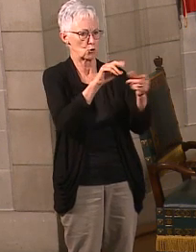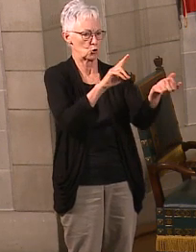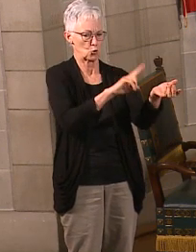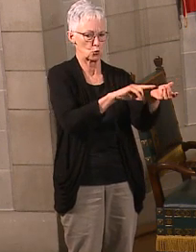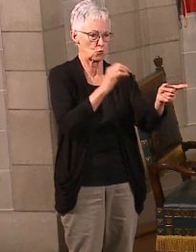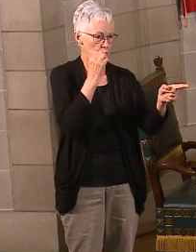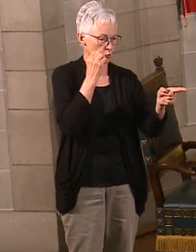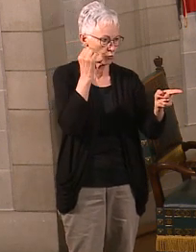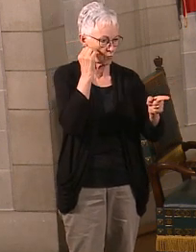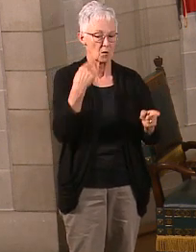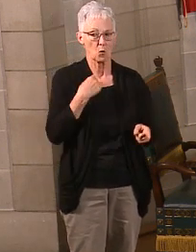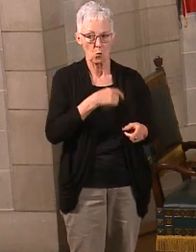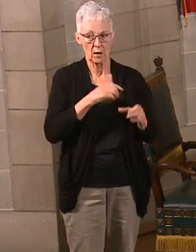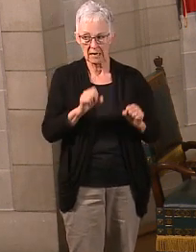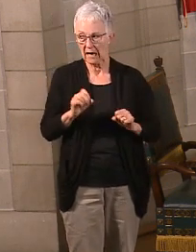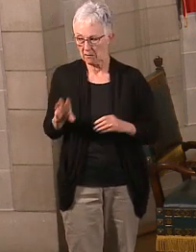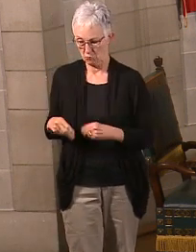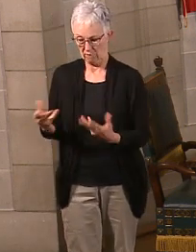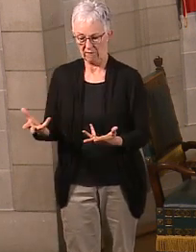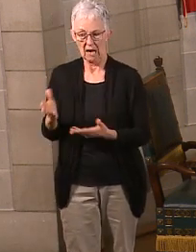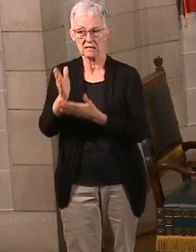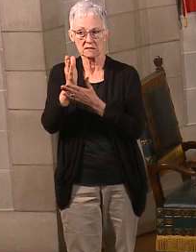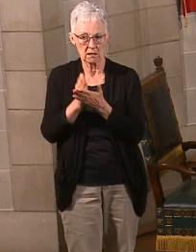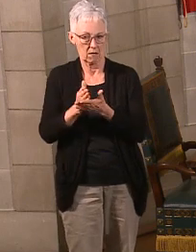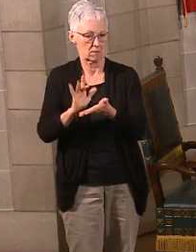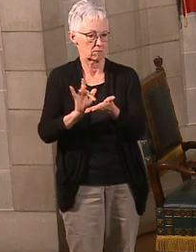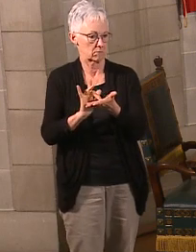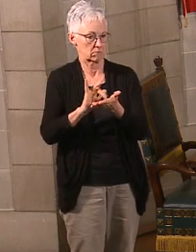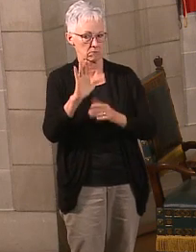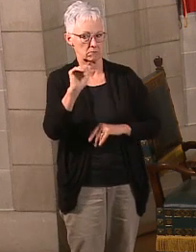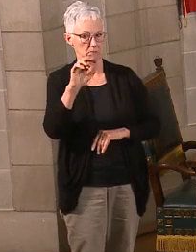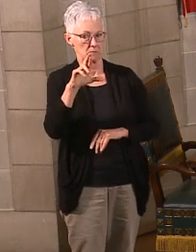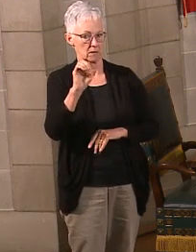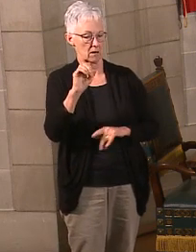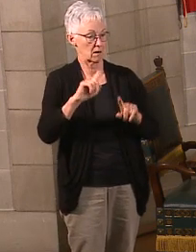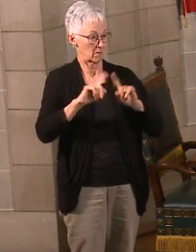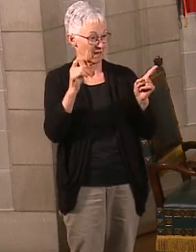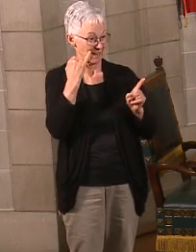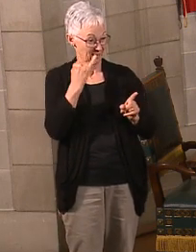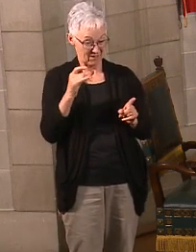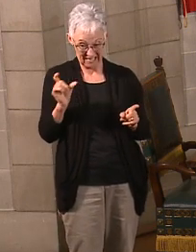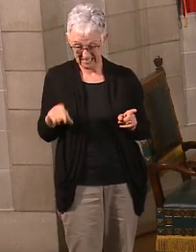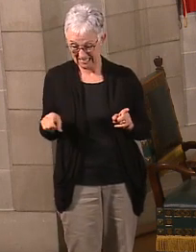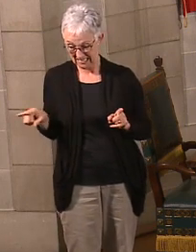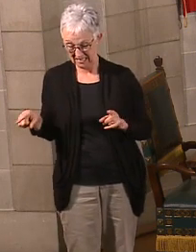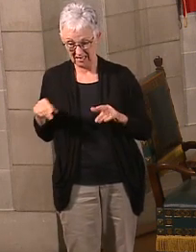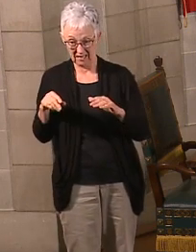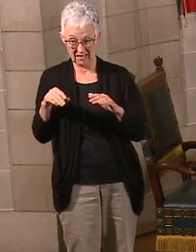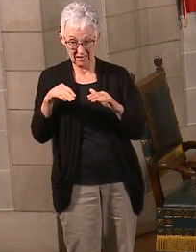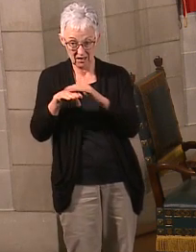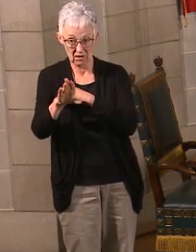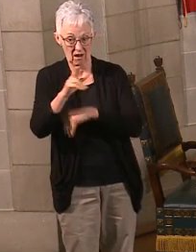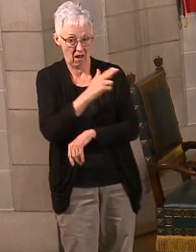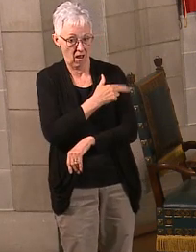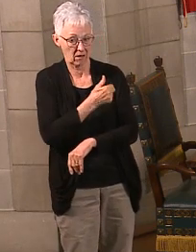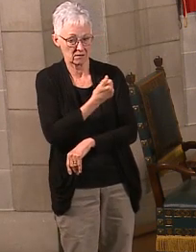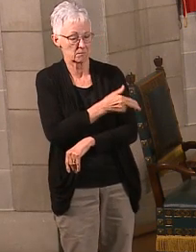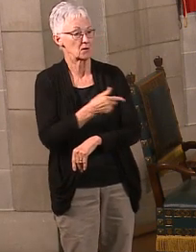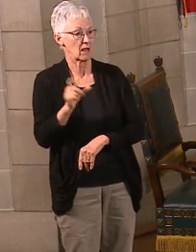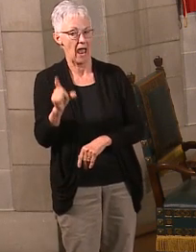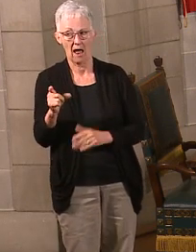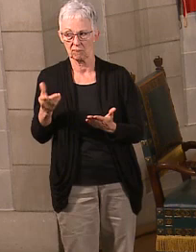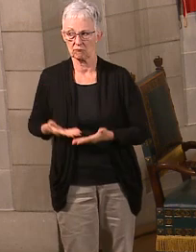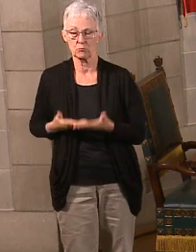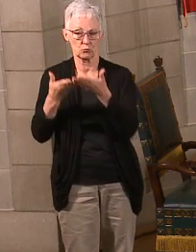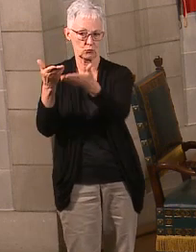provide a significant amount of care, but if there's a need for community hospital care, we will transport our people to those beds, and the beds are there to